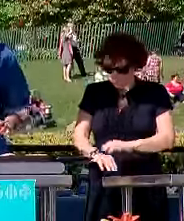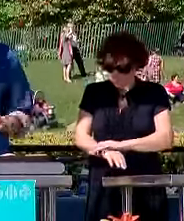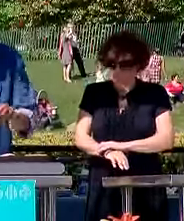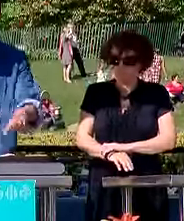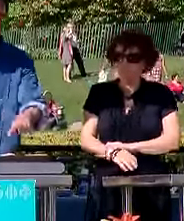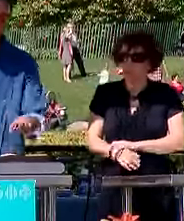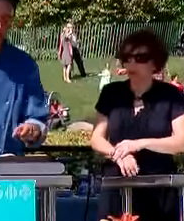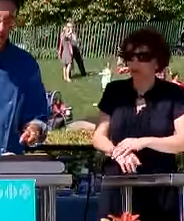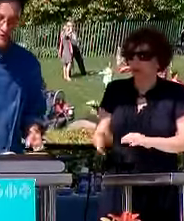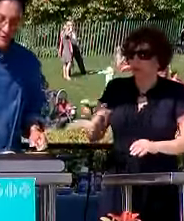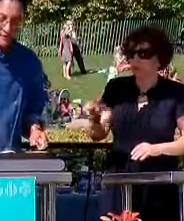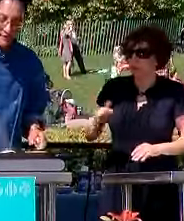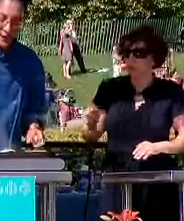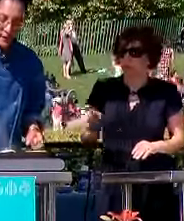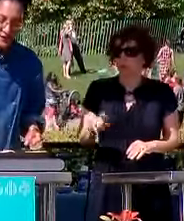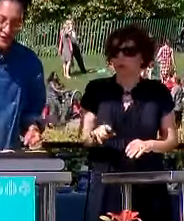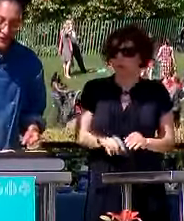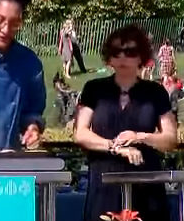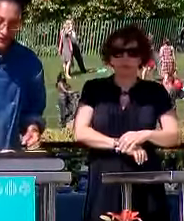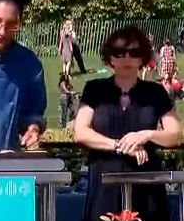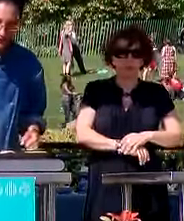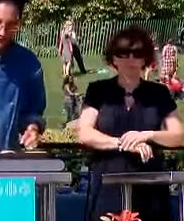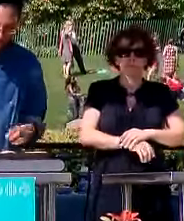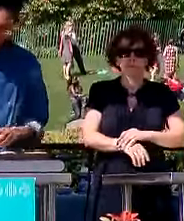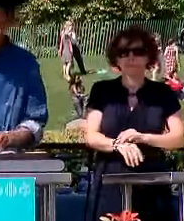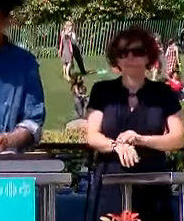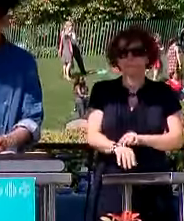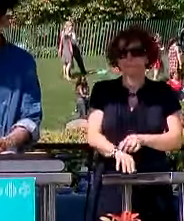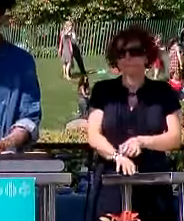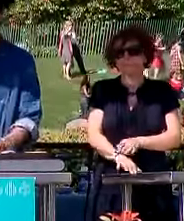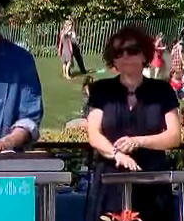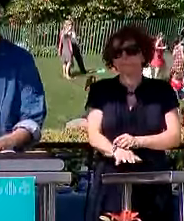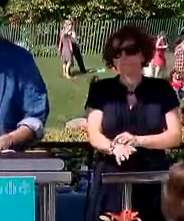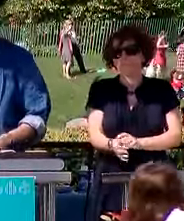Then we're going to spray the tops of them so when we flip.